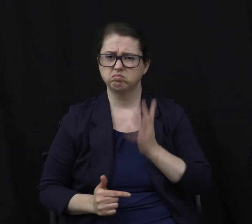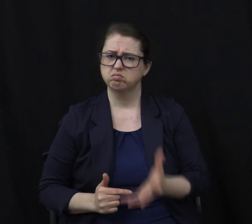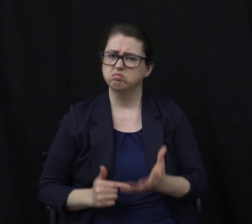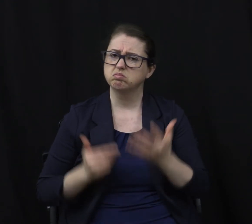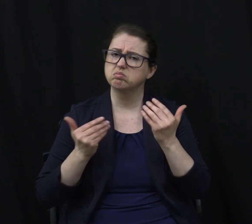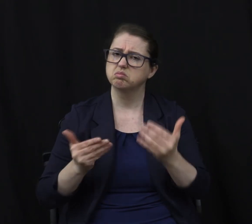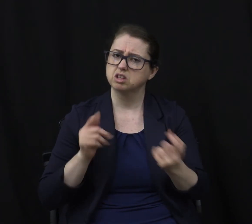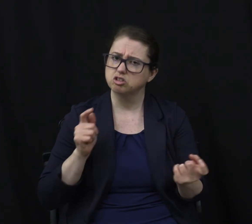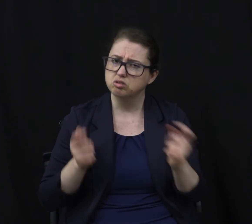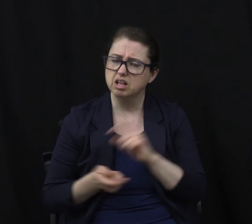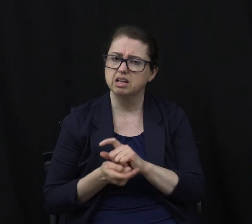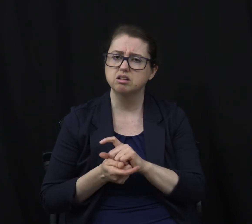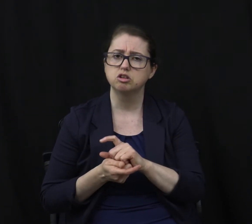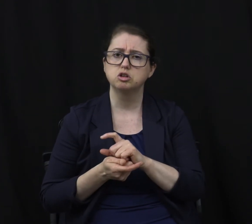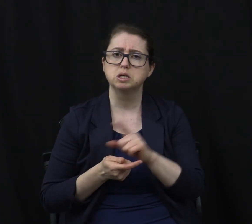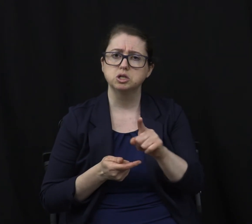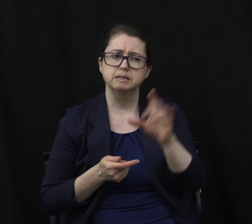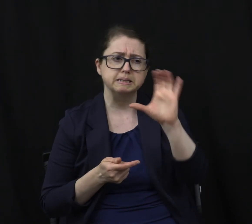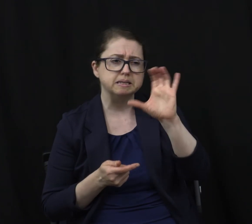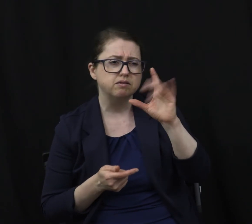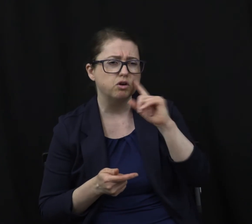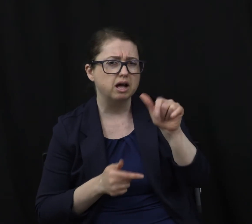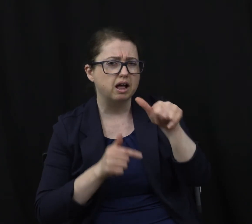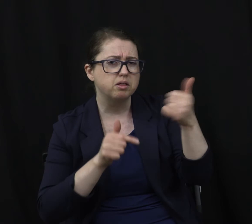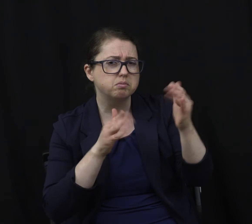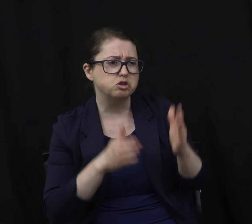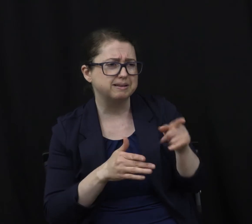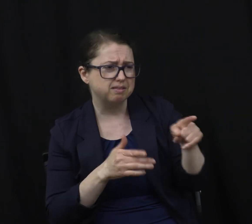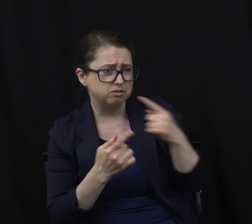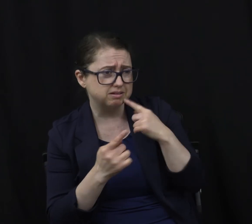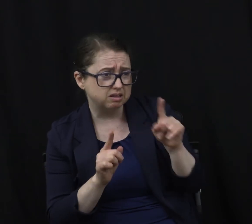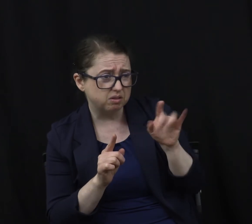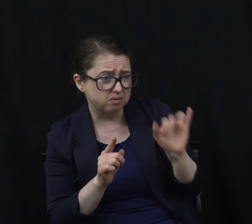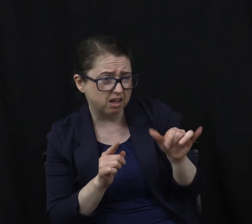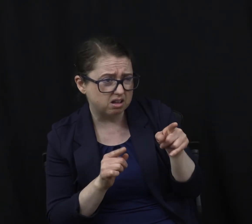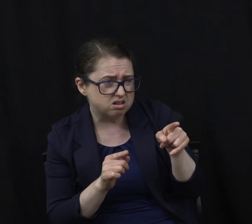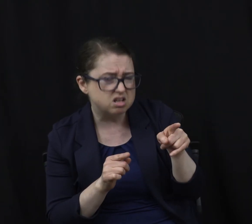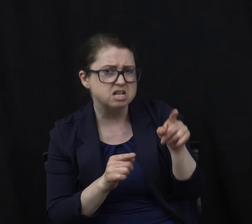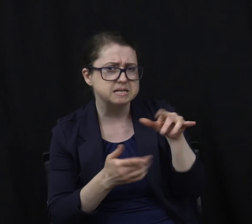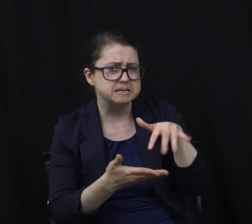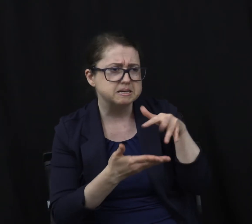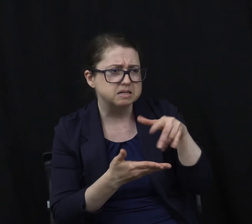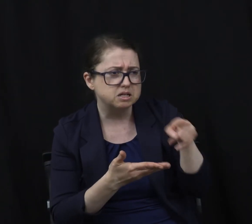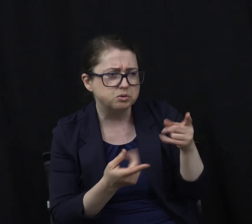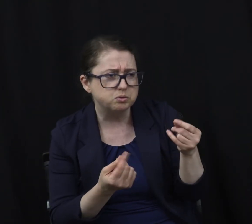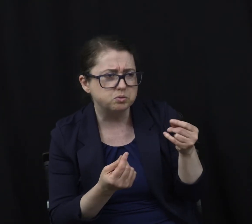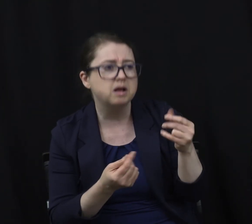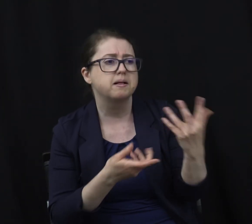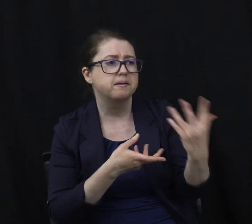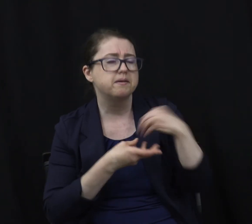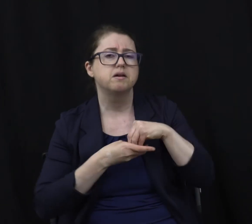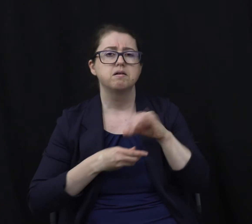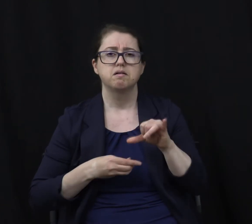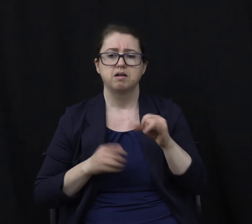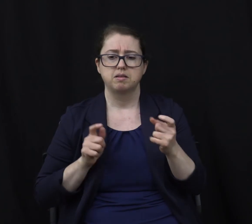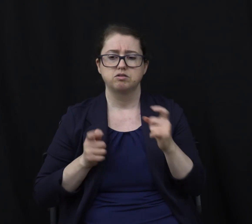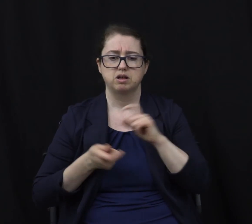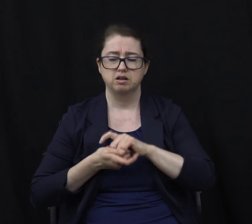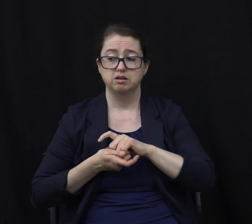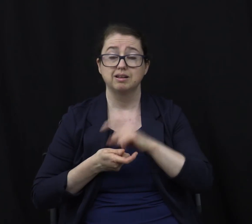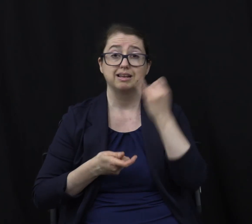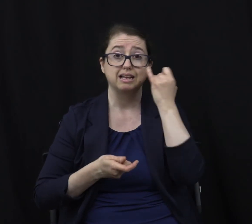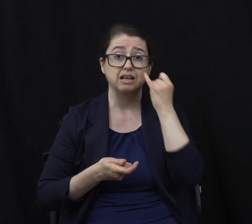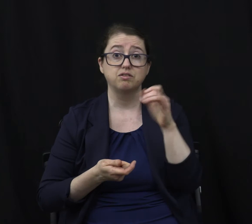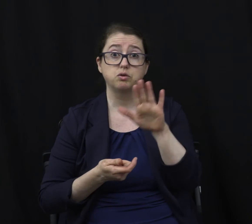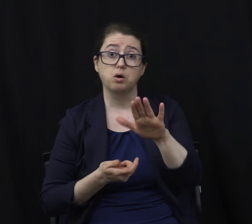that area and do what they did. If you want a better marriage, find a couple that has a strong marriage, or